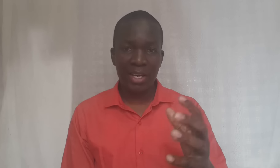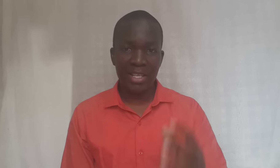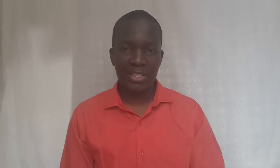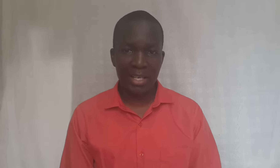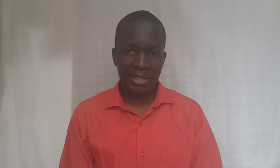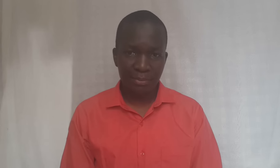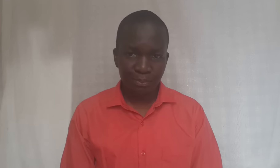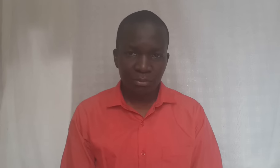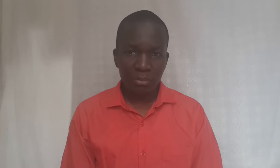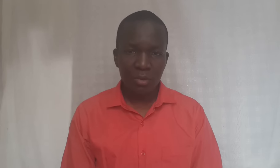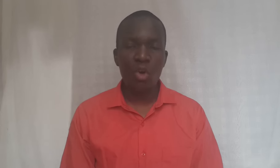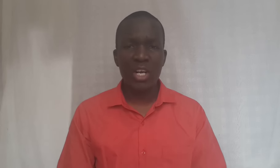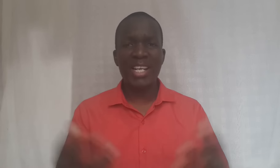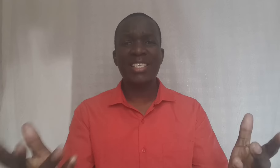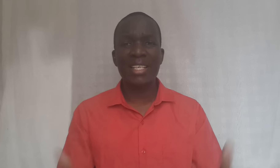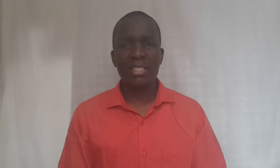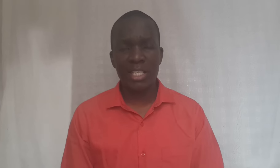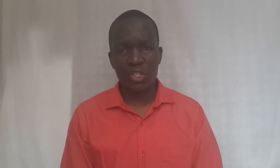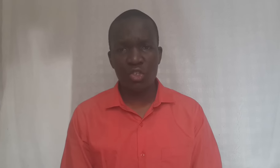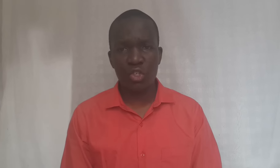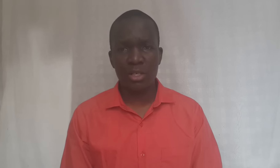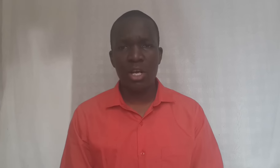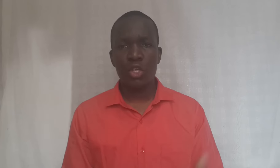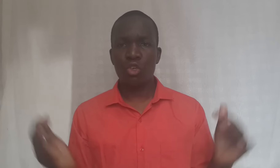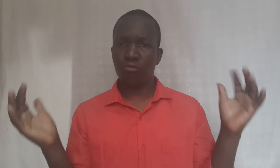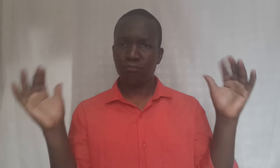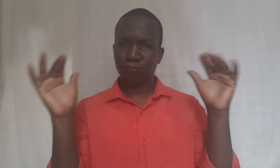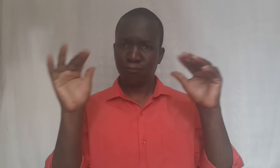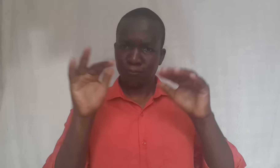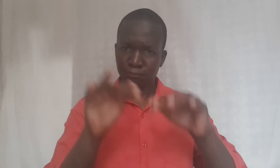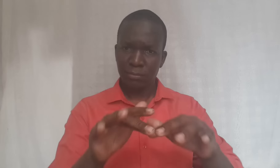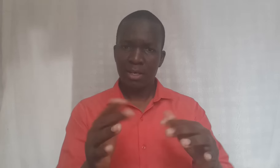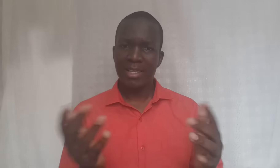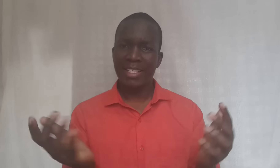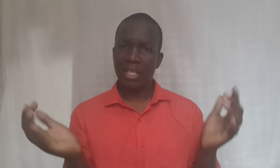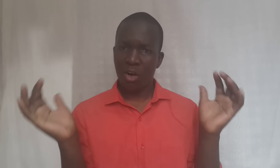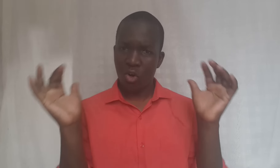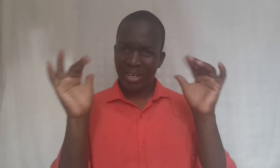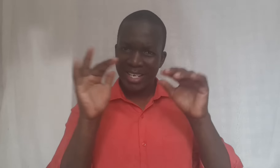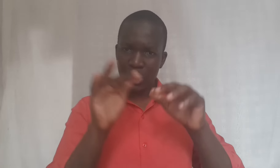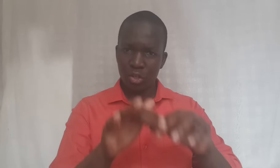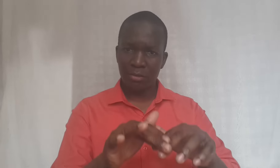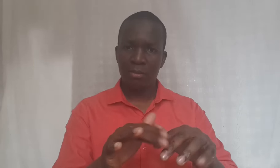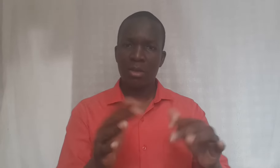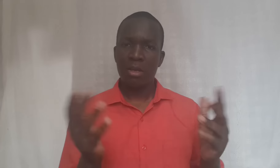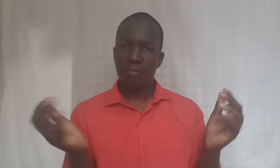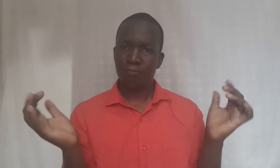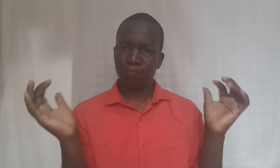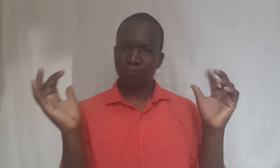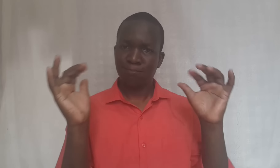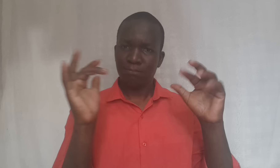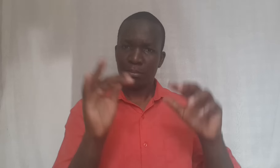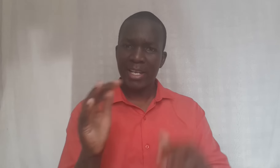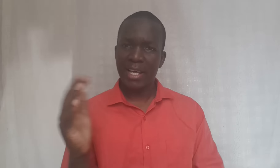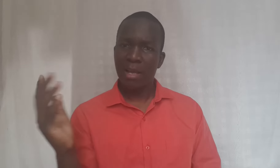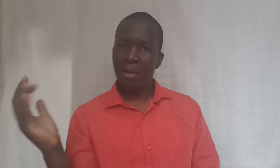in a church or a religious institution. So that's a congregation, meaning people